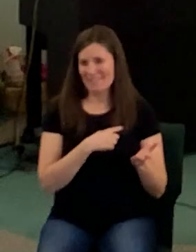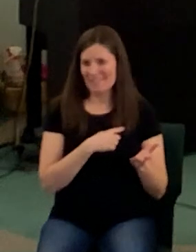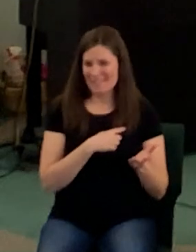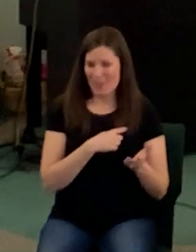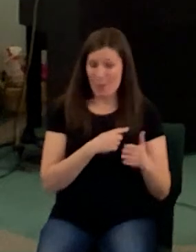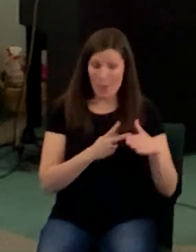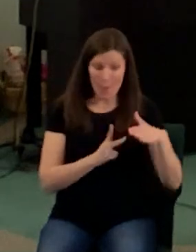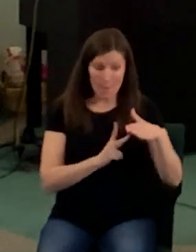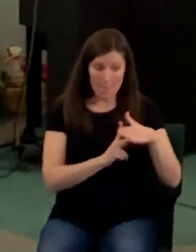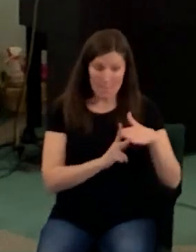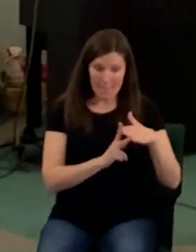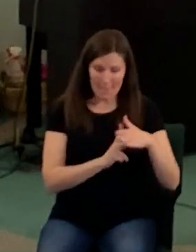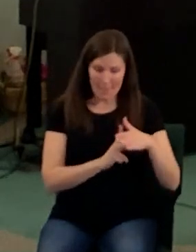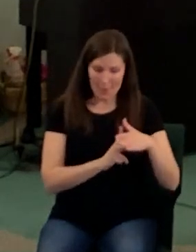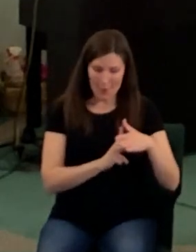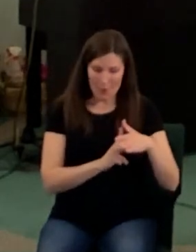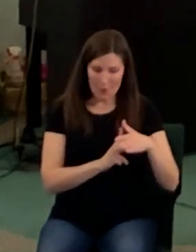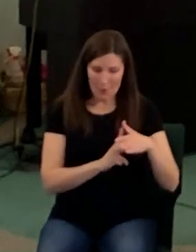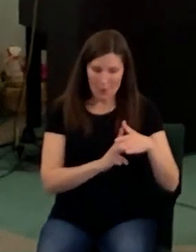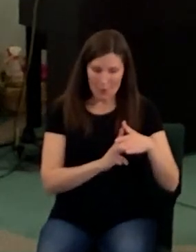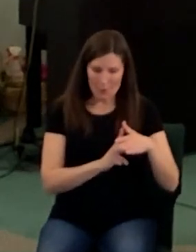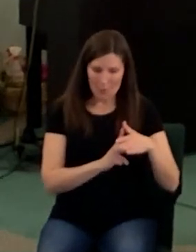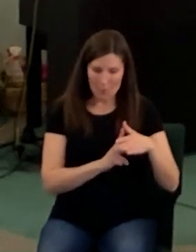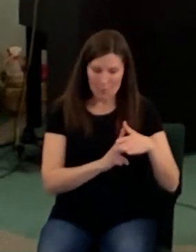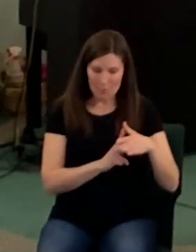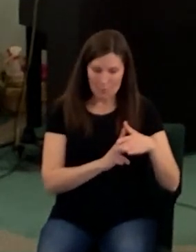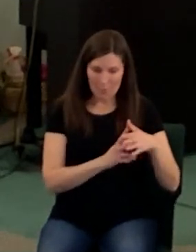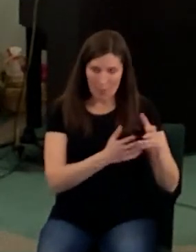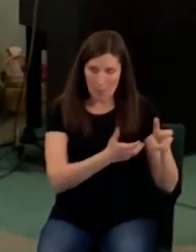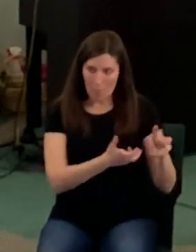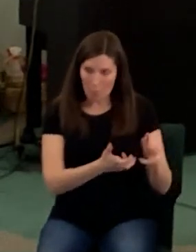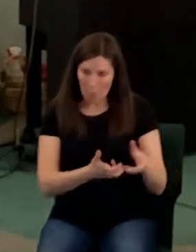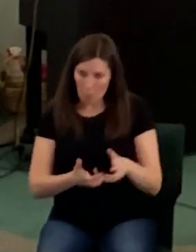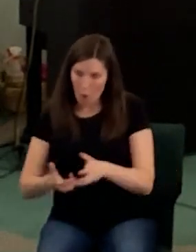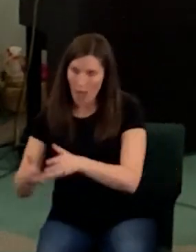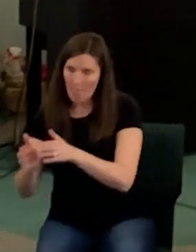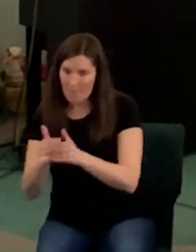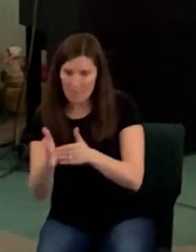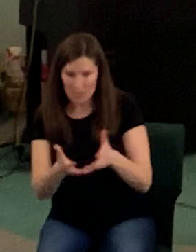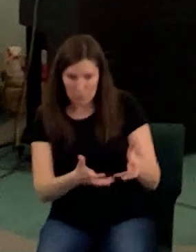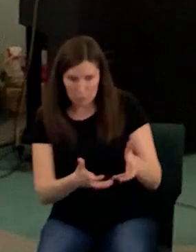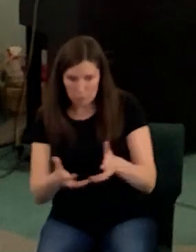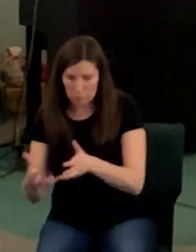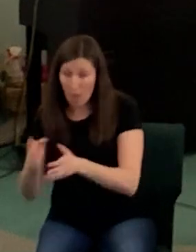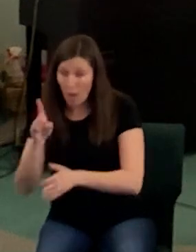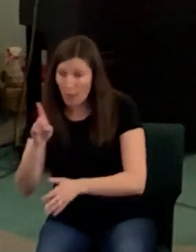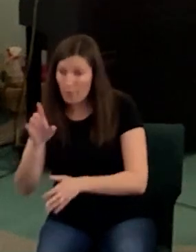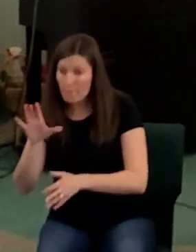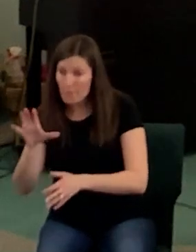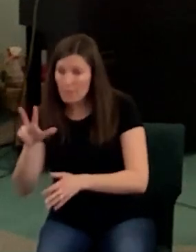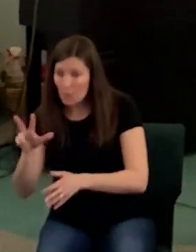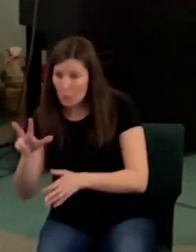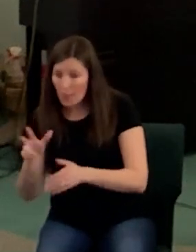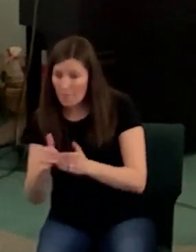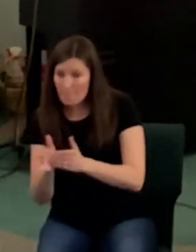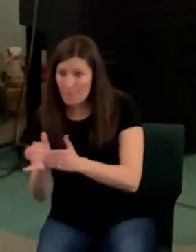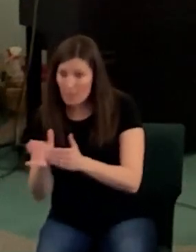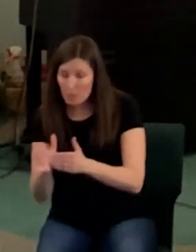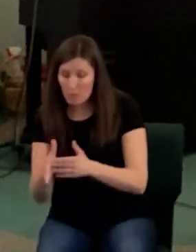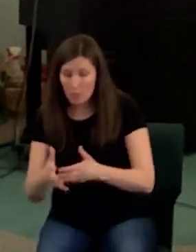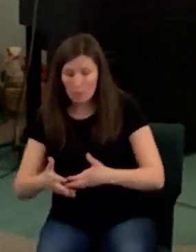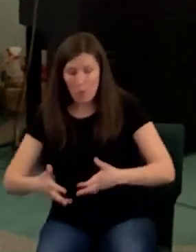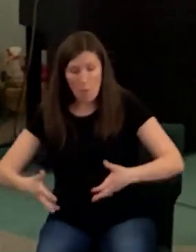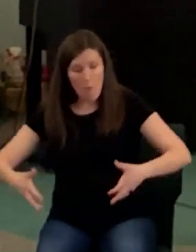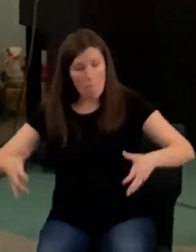Simon Peter went up and drew net to the land full of large fish, 153. And although there were